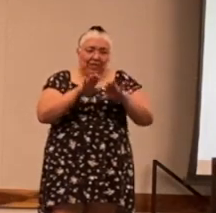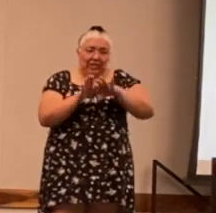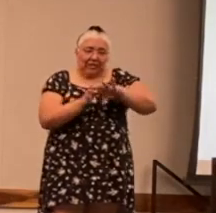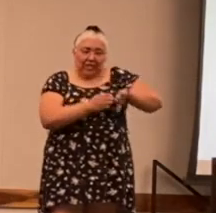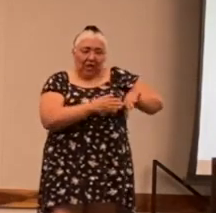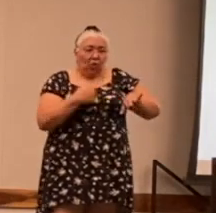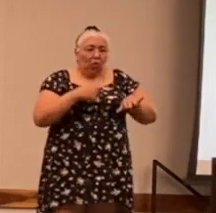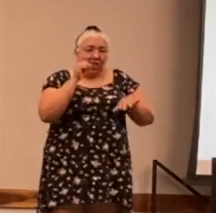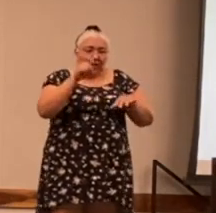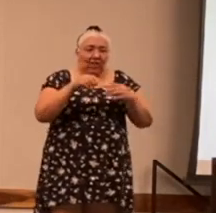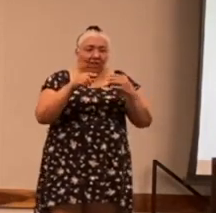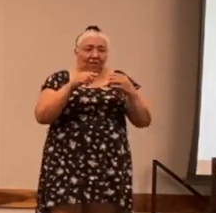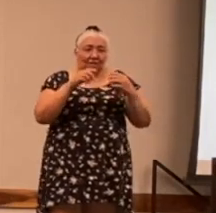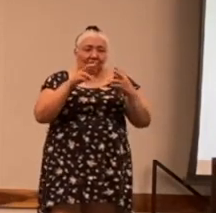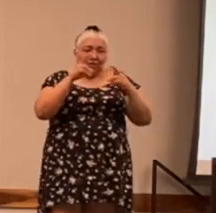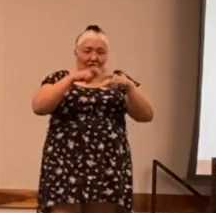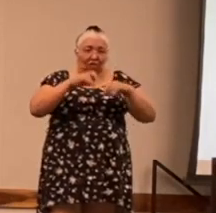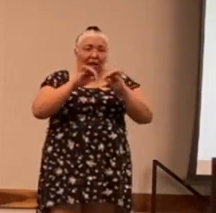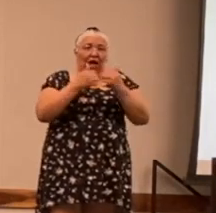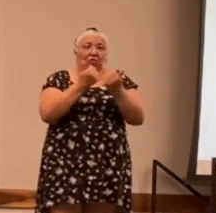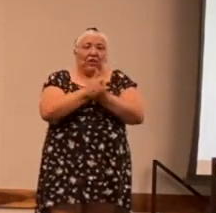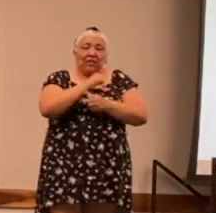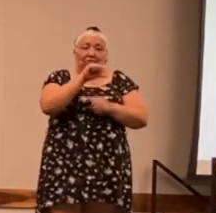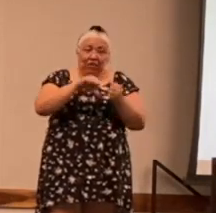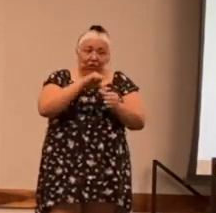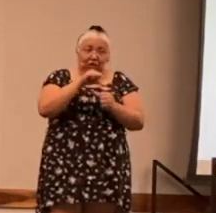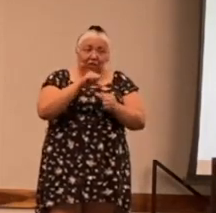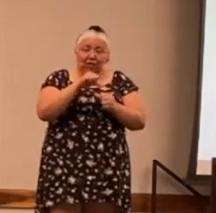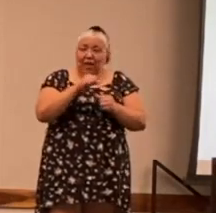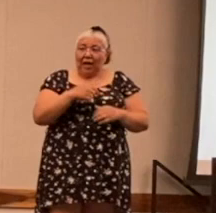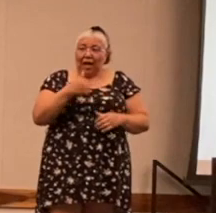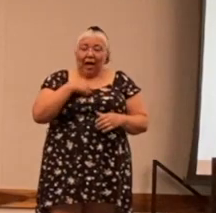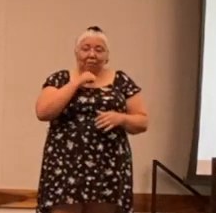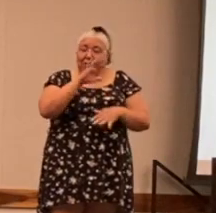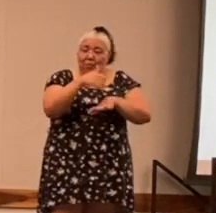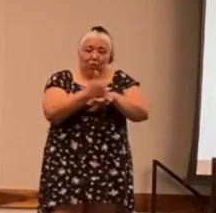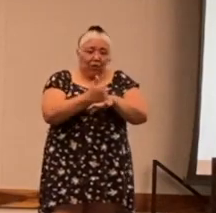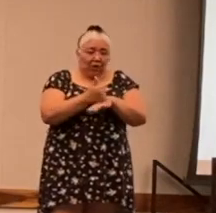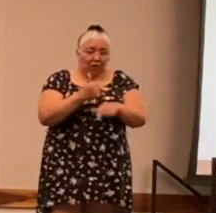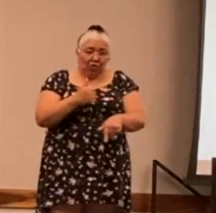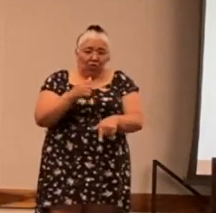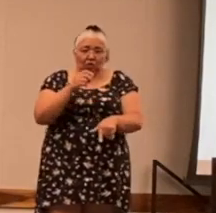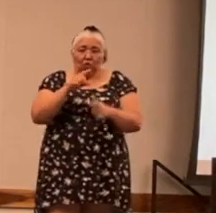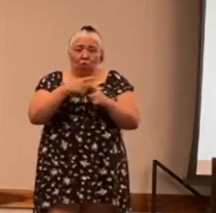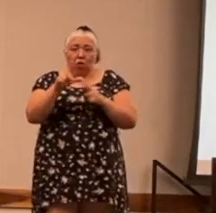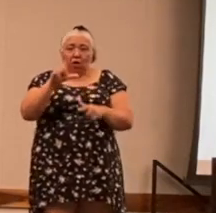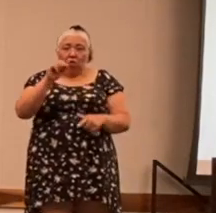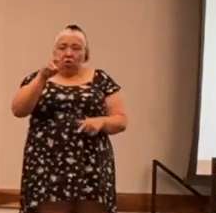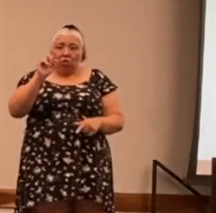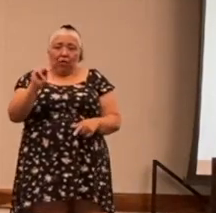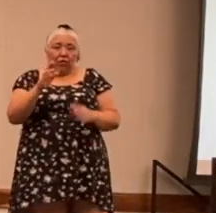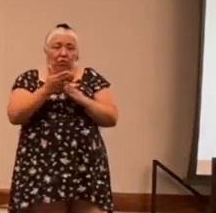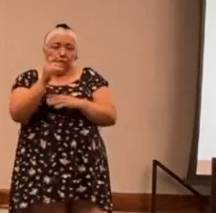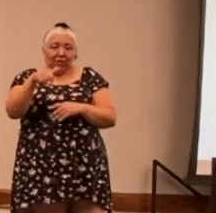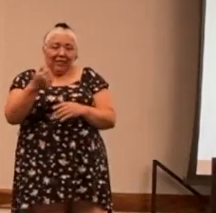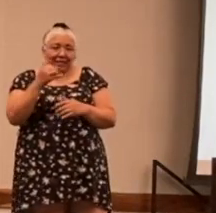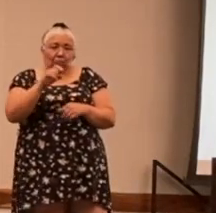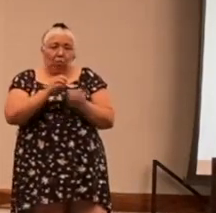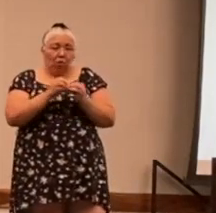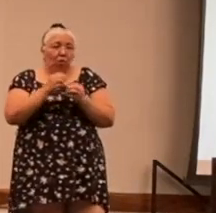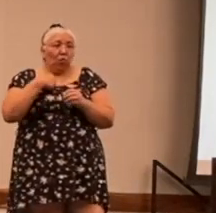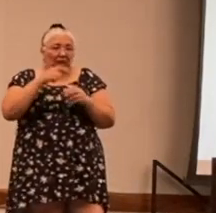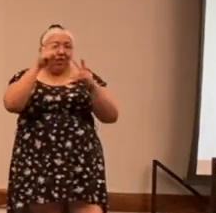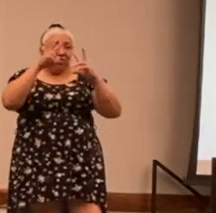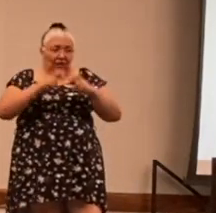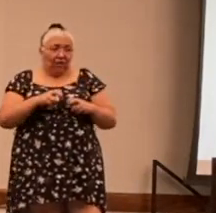to figure out how to love each other. I'm not putting her or Lauren through this anymore. We got to figure this